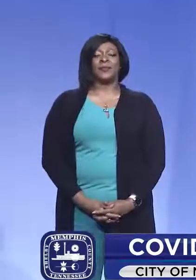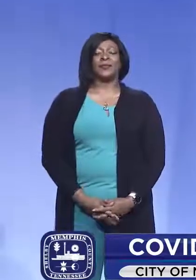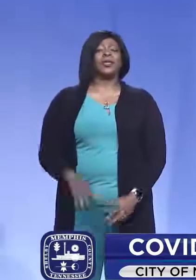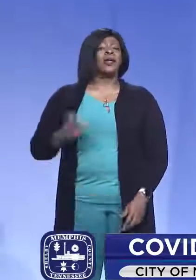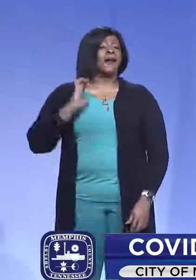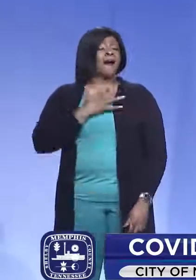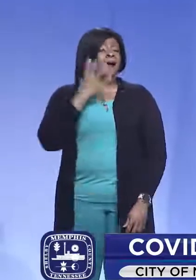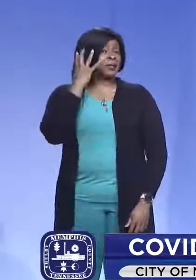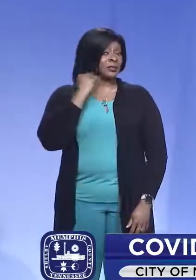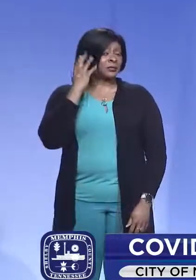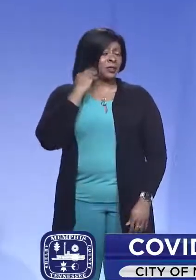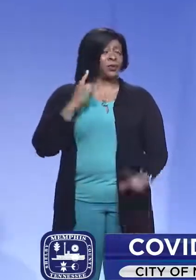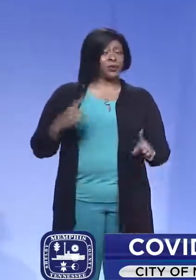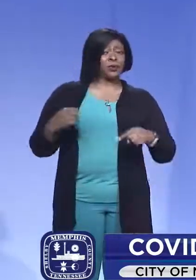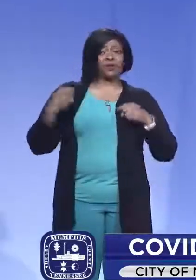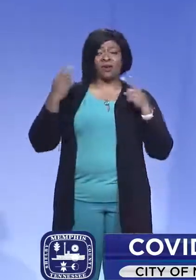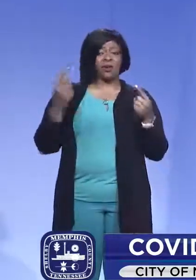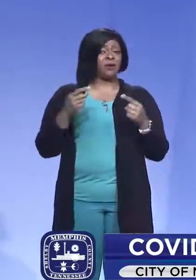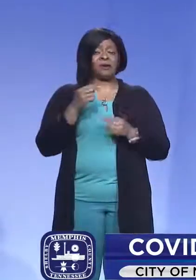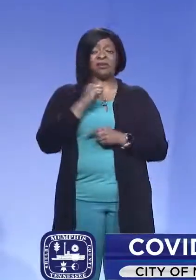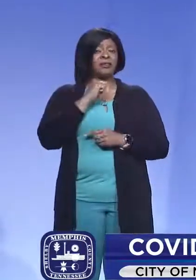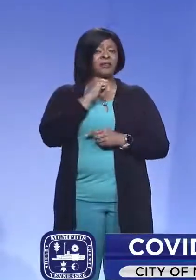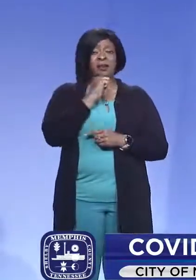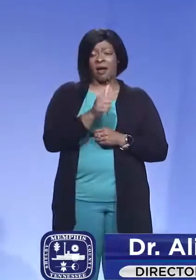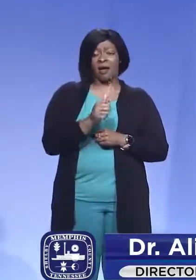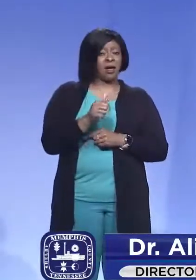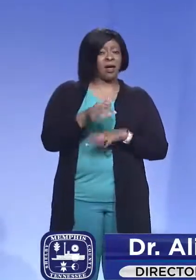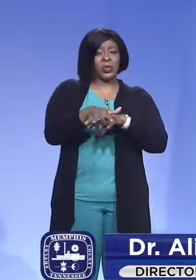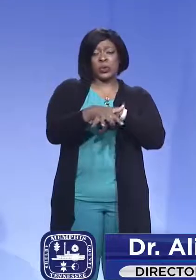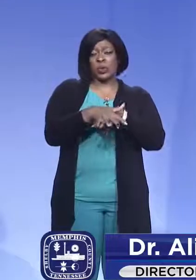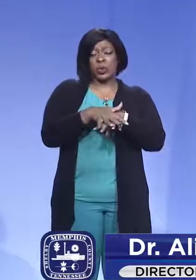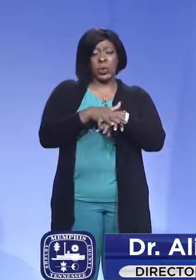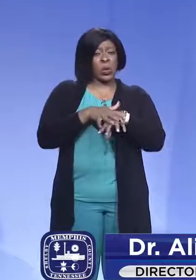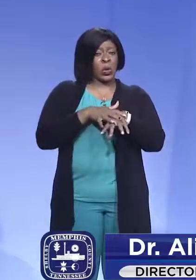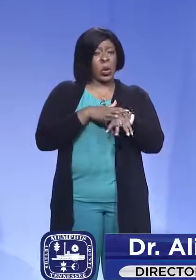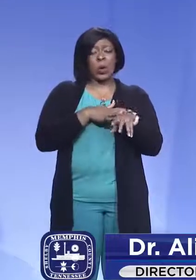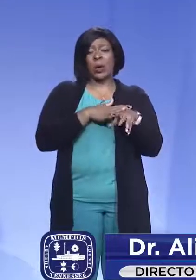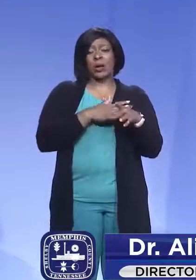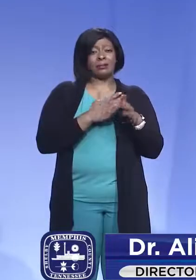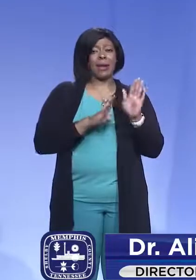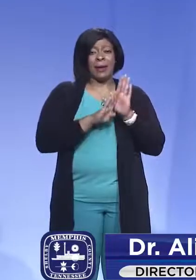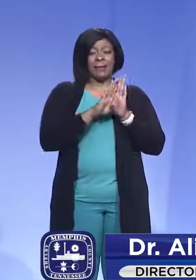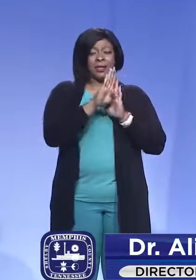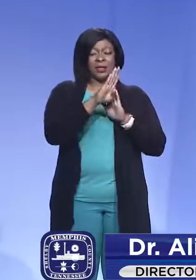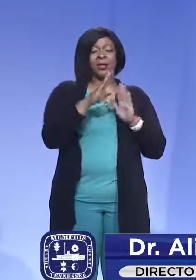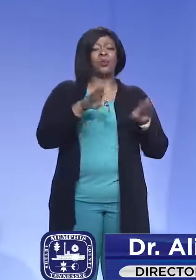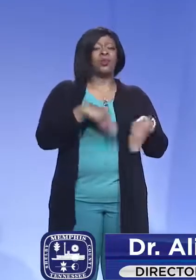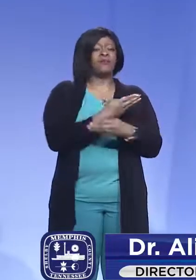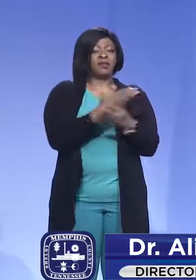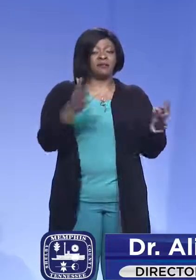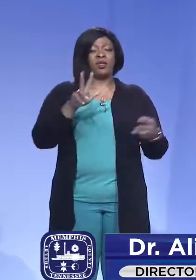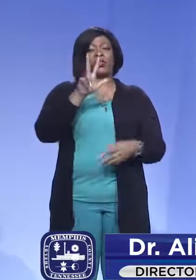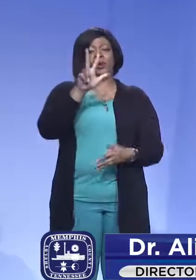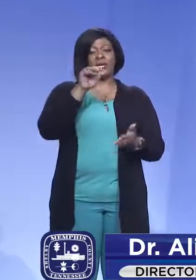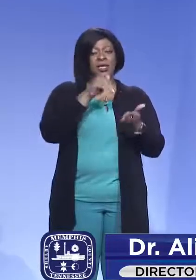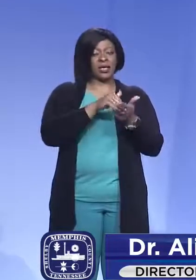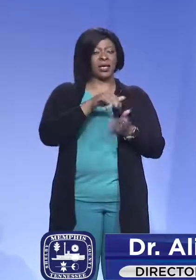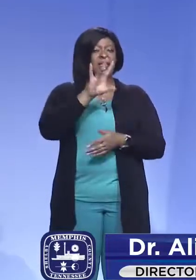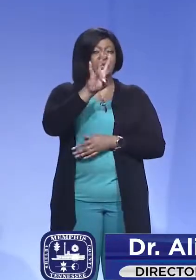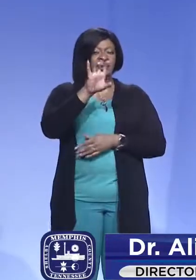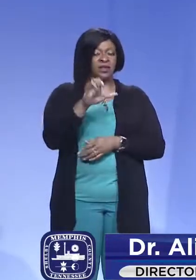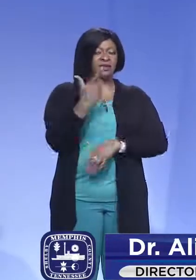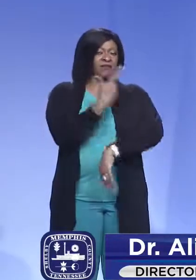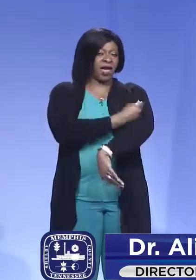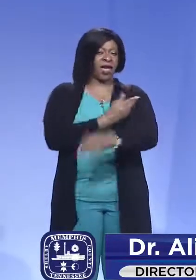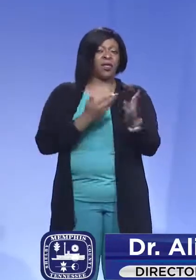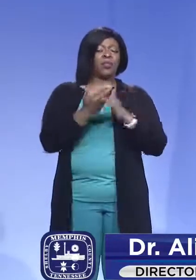Our experience thus far hasn't been that there's slow uptake. We've already given over 3,700 vaccinations just